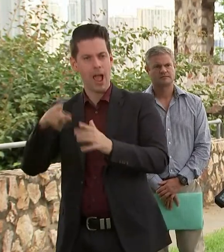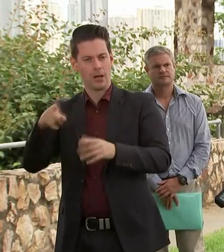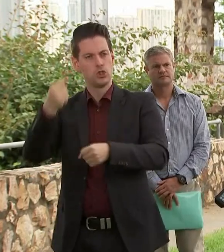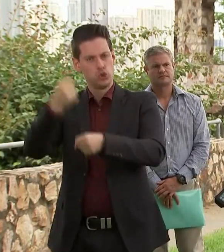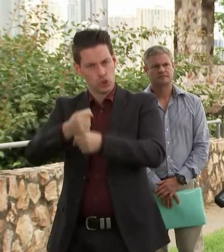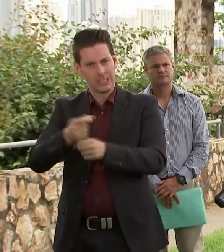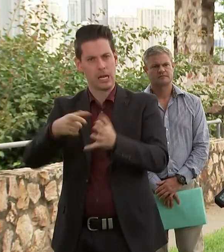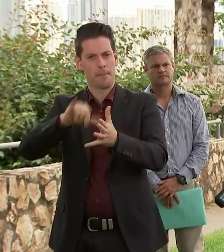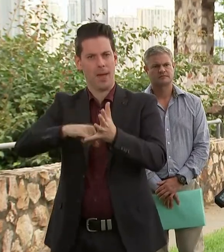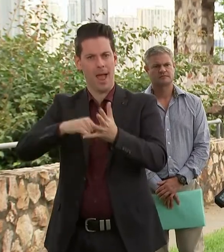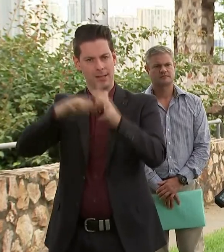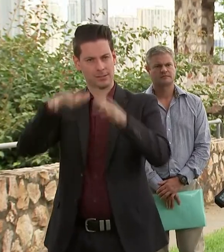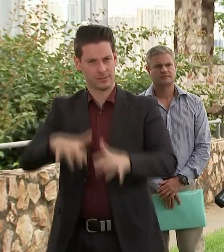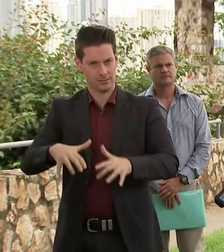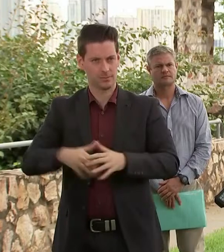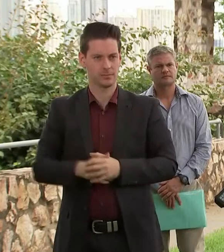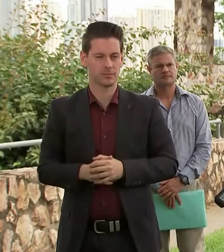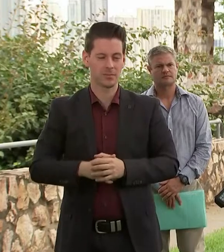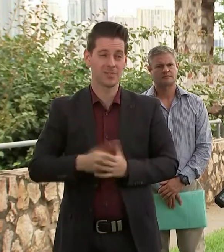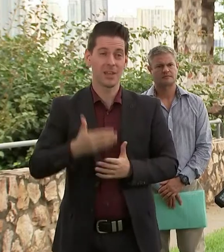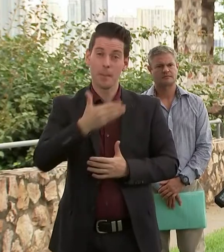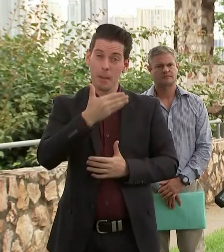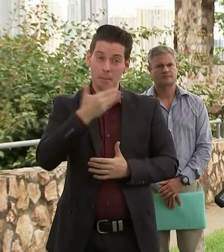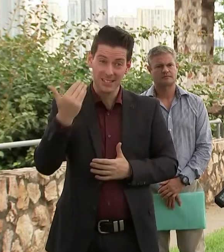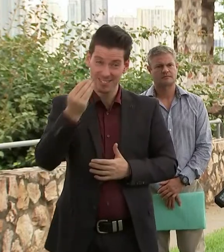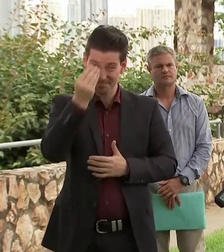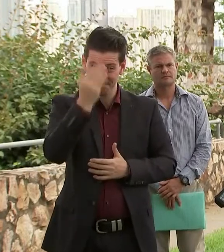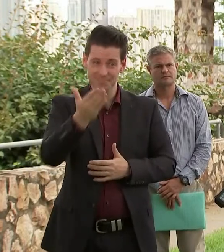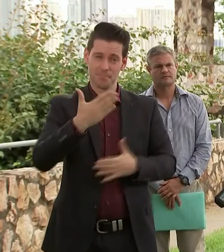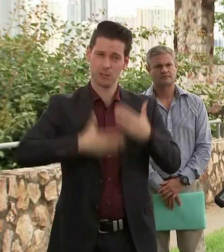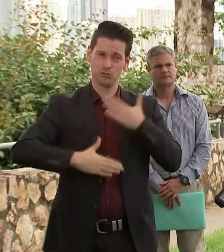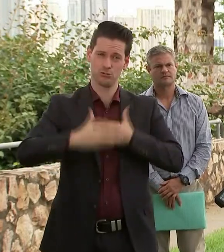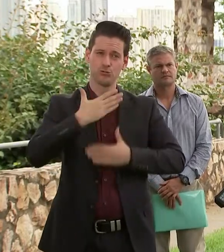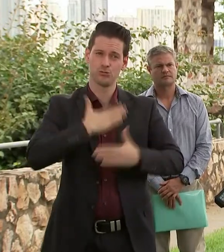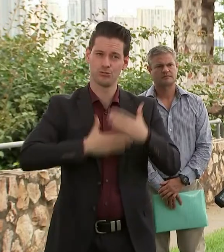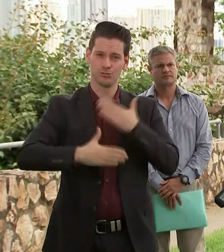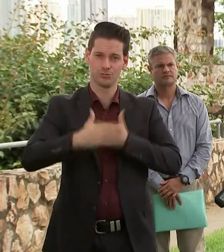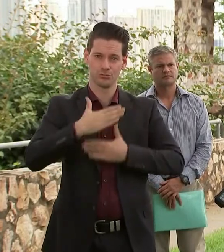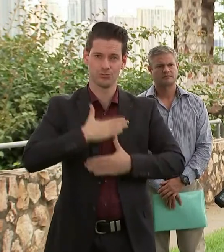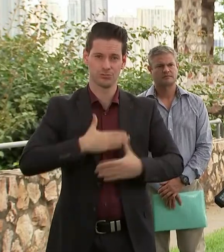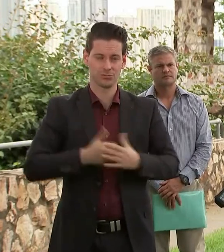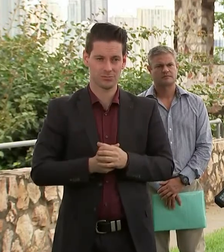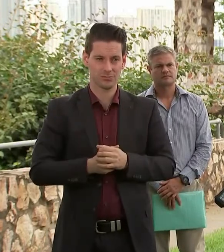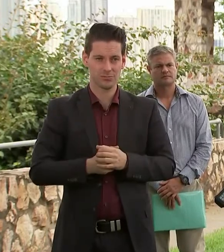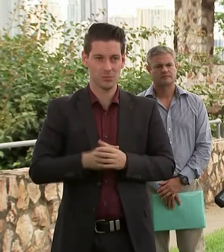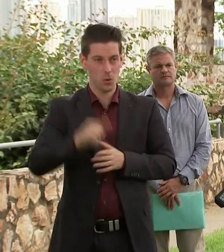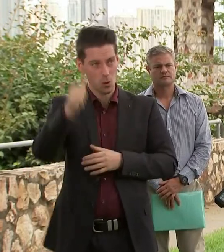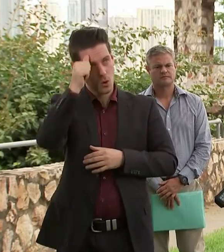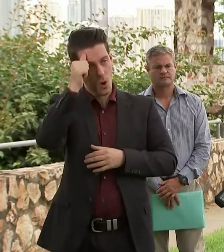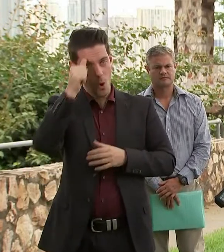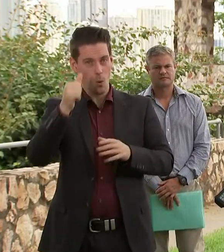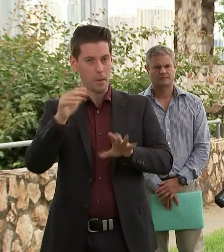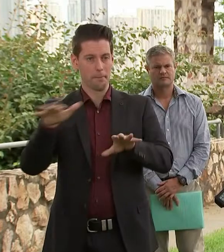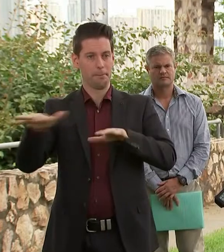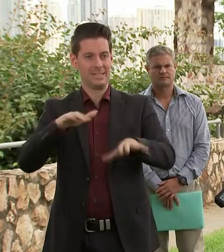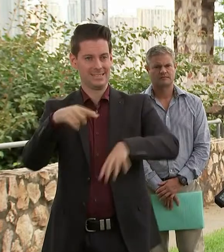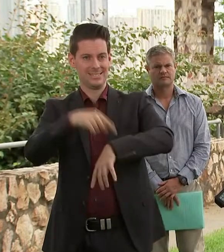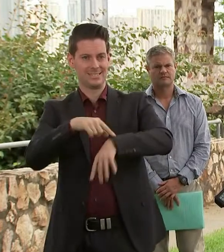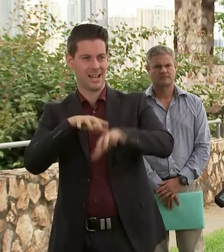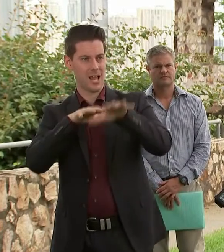Can I ask people to be patient and plan ahead, to travel outside of those peak hours if we